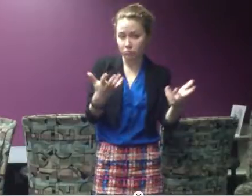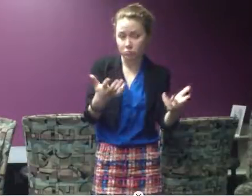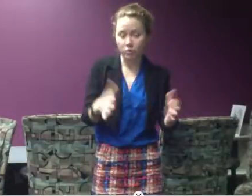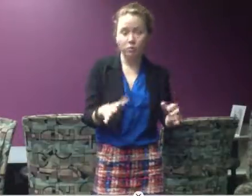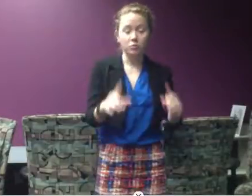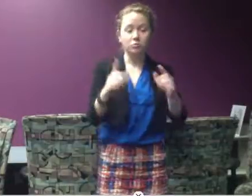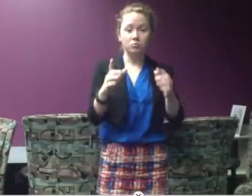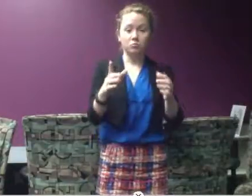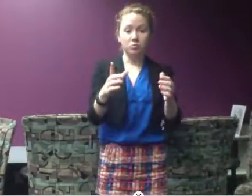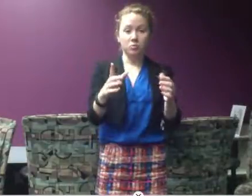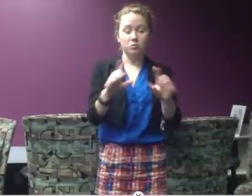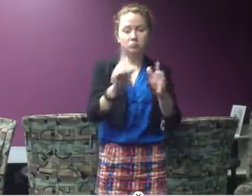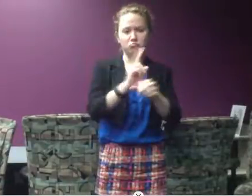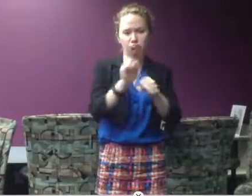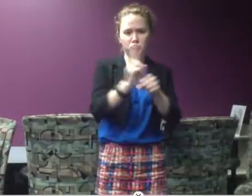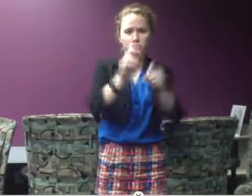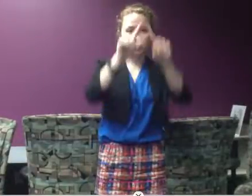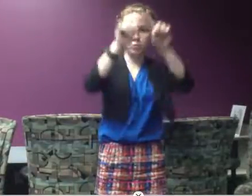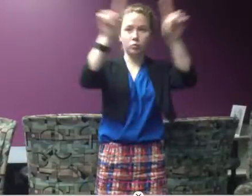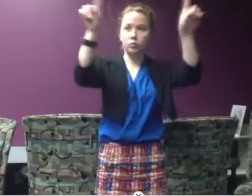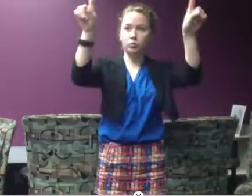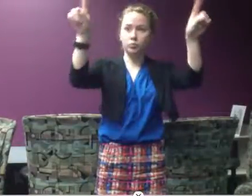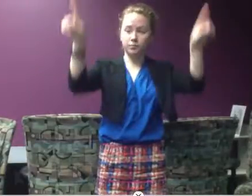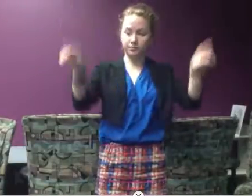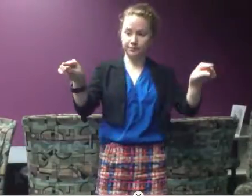let's go with using a rectangle.